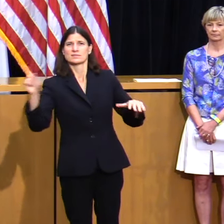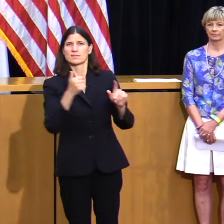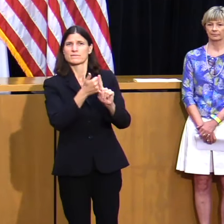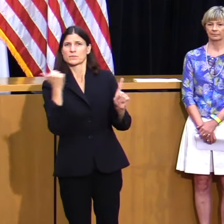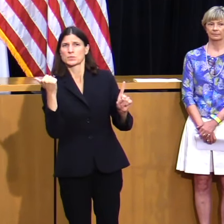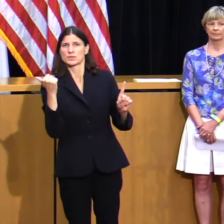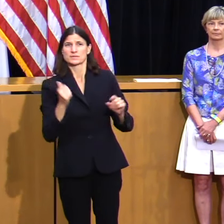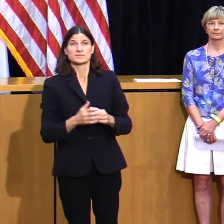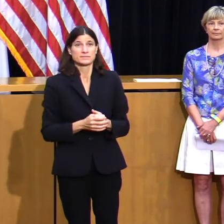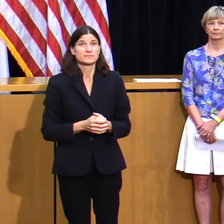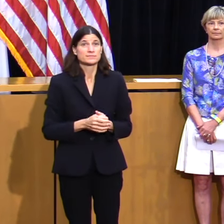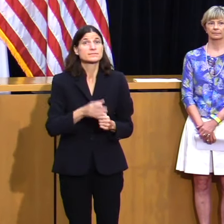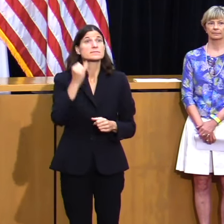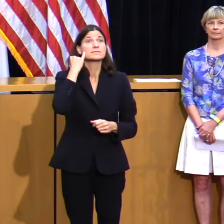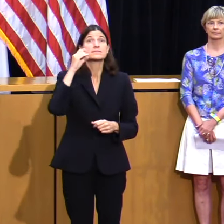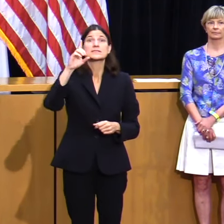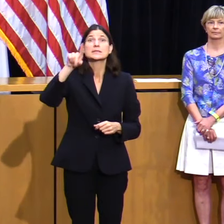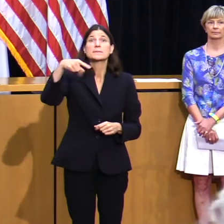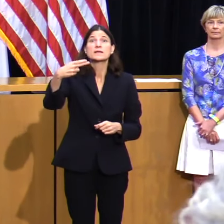and answer it.